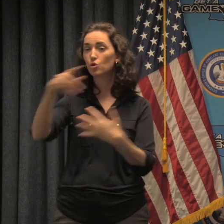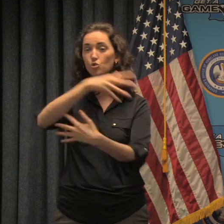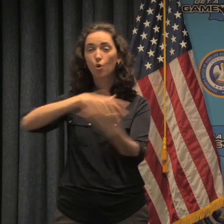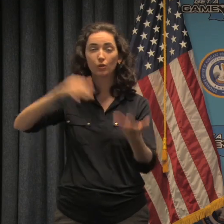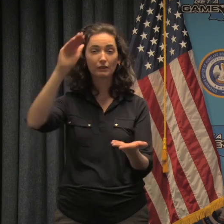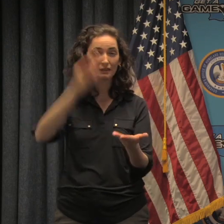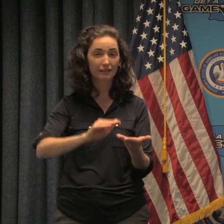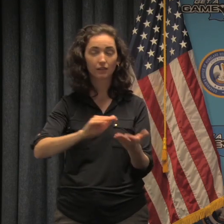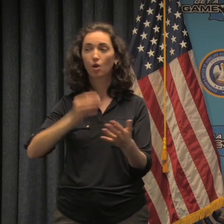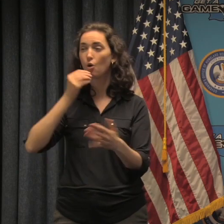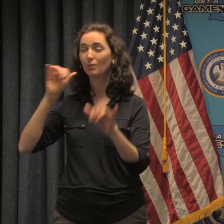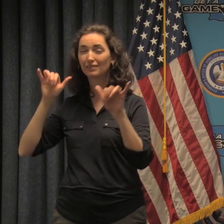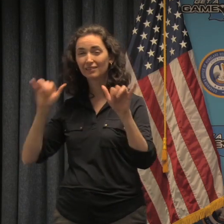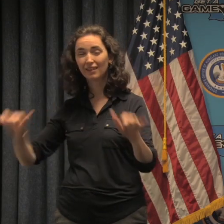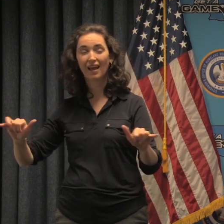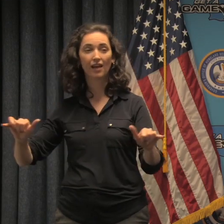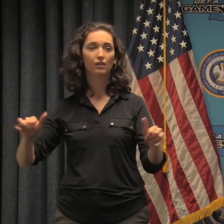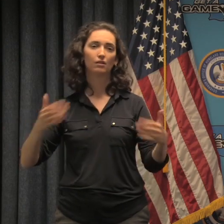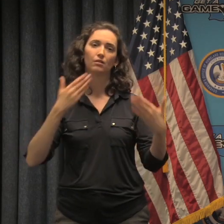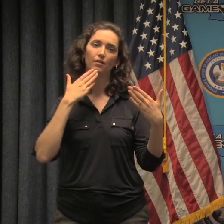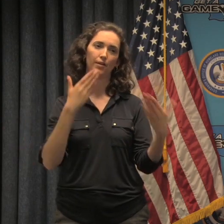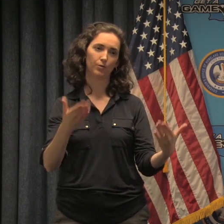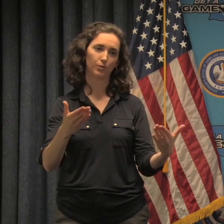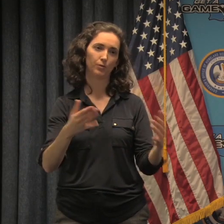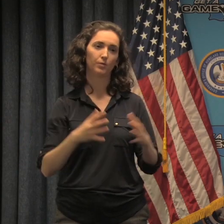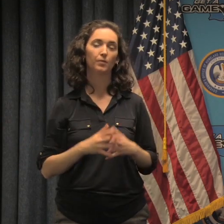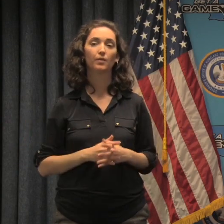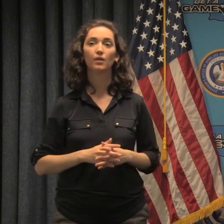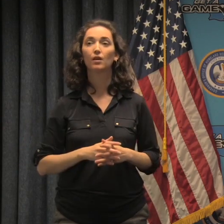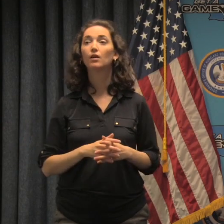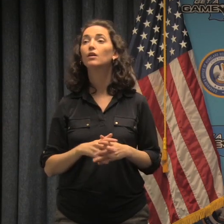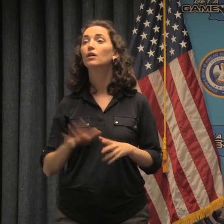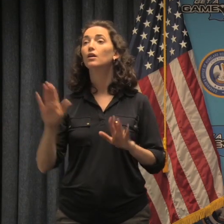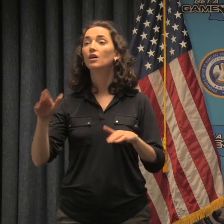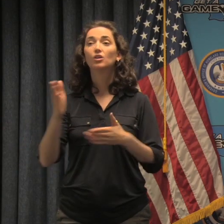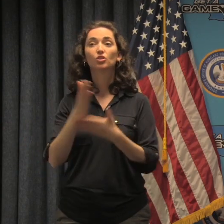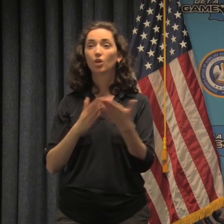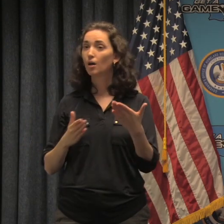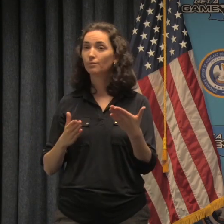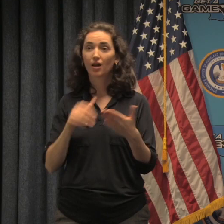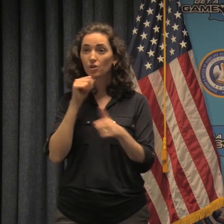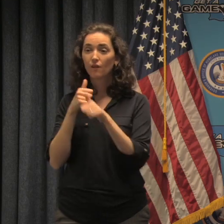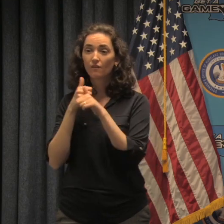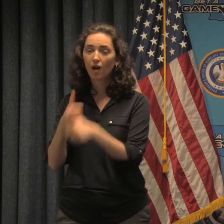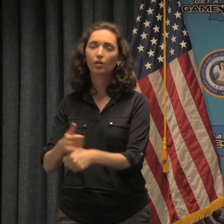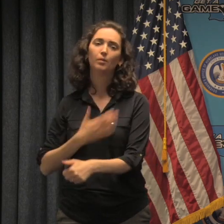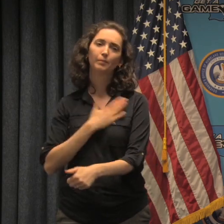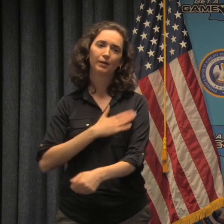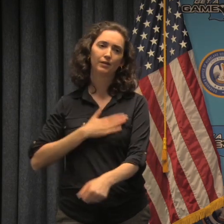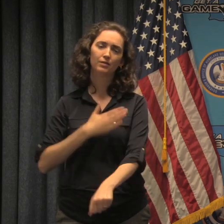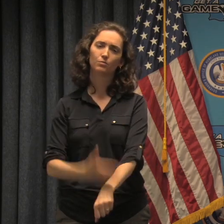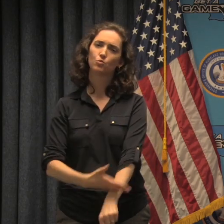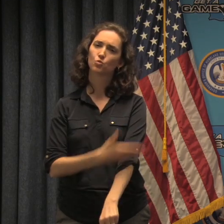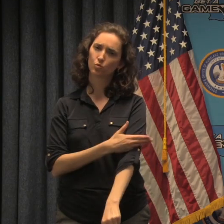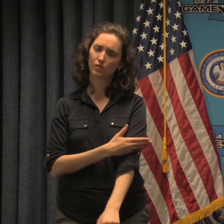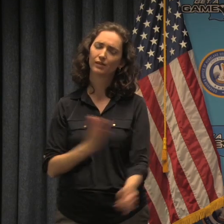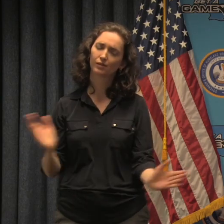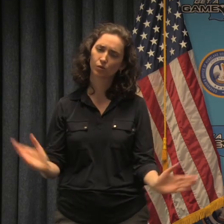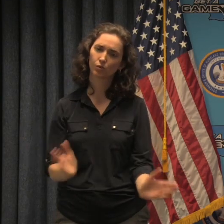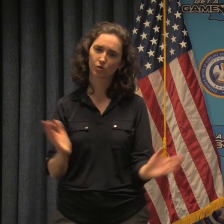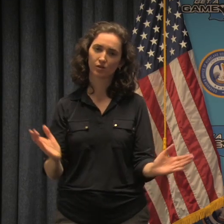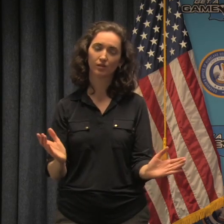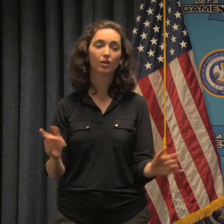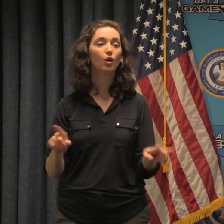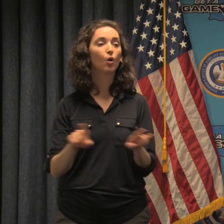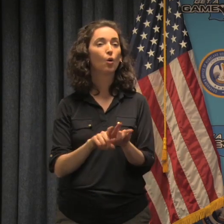distancing and all the mitigation measures. I want to strongly encourage those who are not to do better. And as always, I ask people to lift